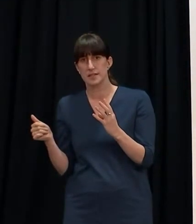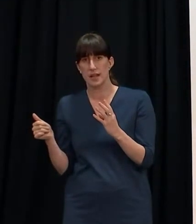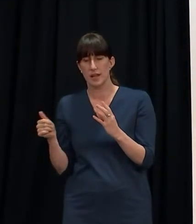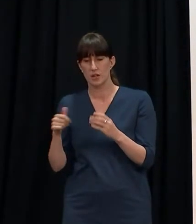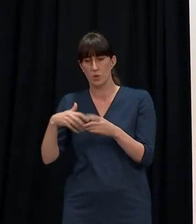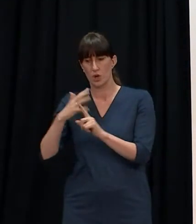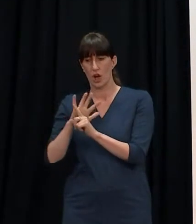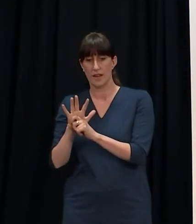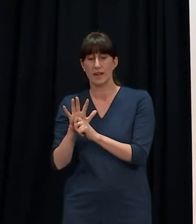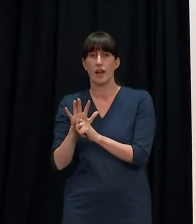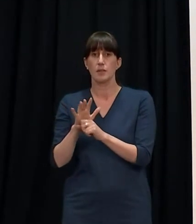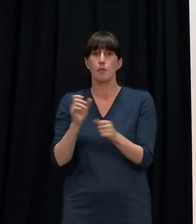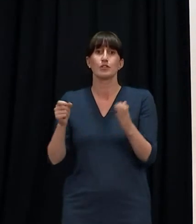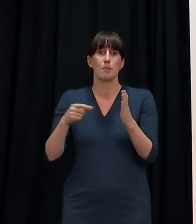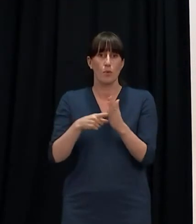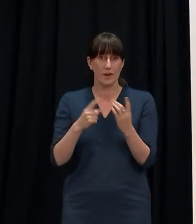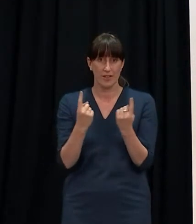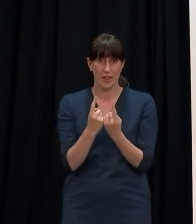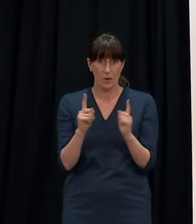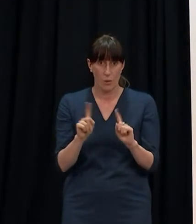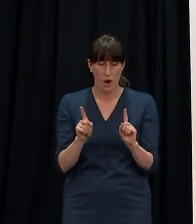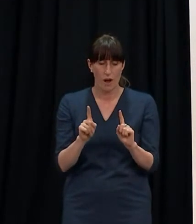spread from those new cases.